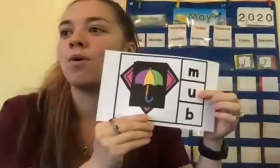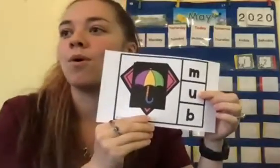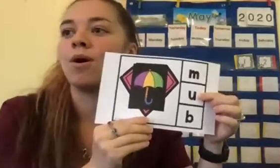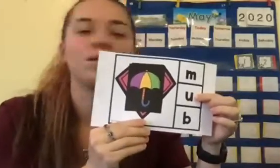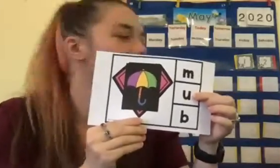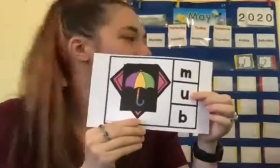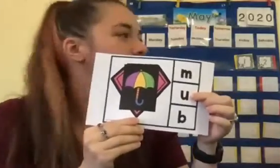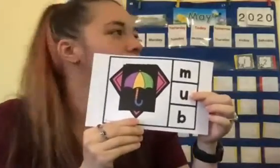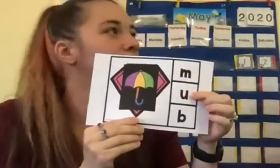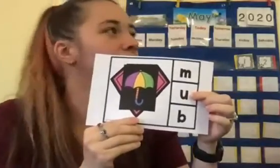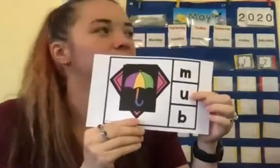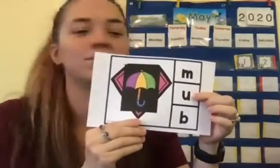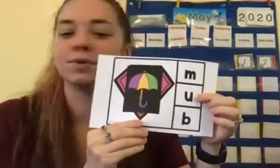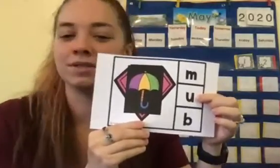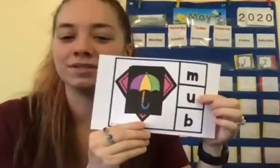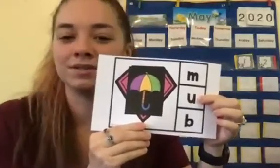or let's see any other U words.